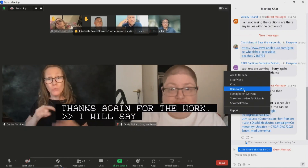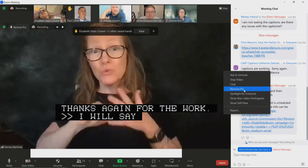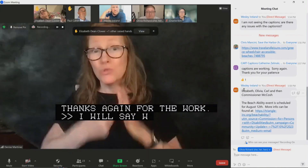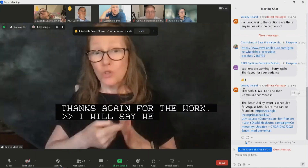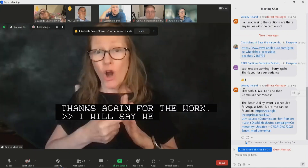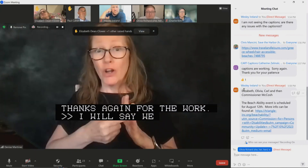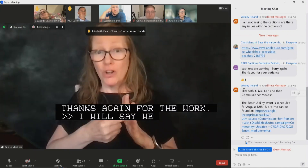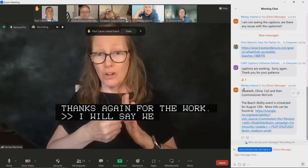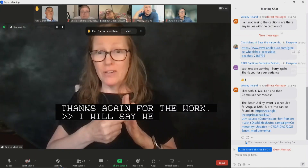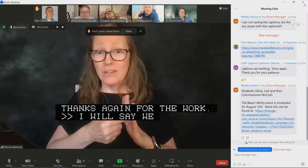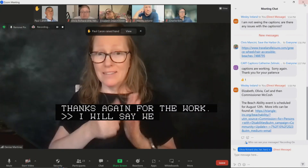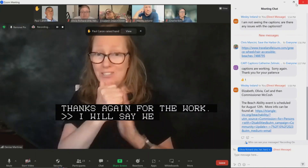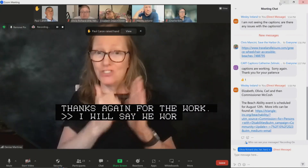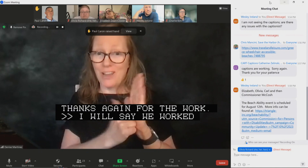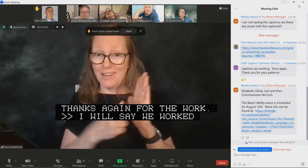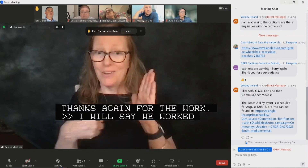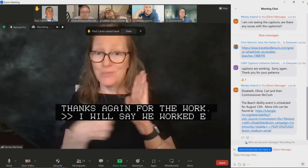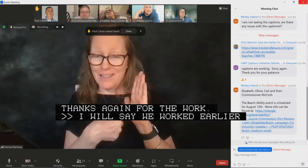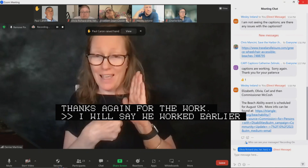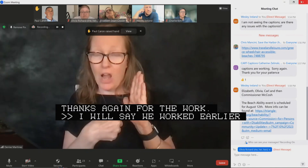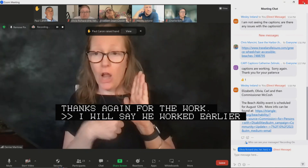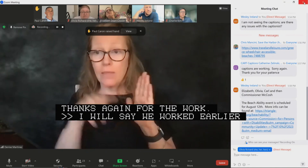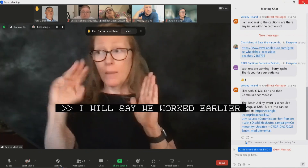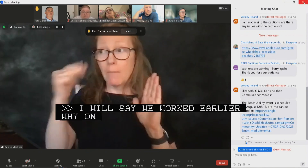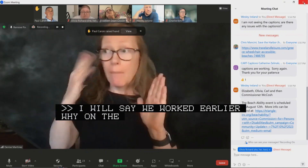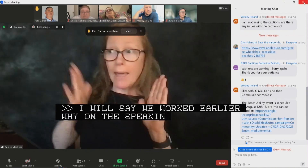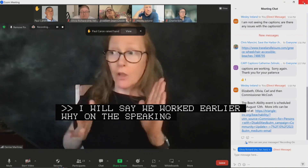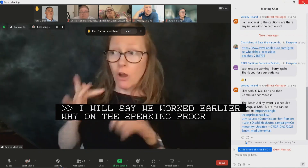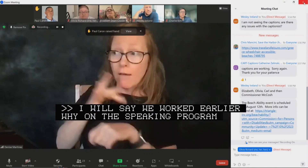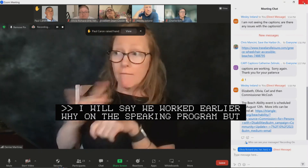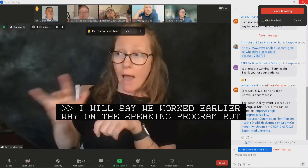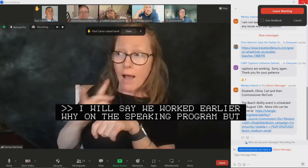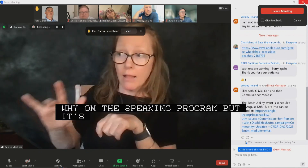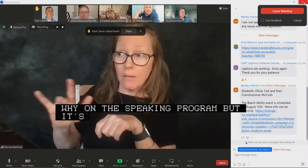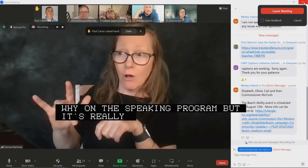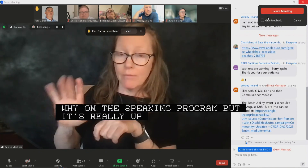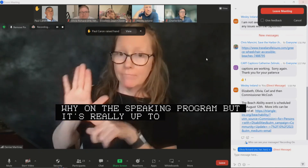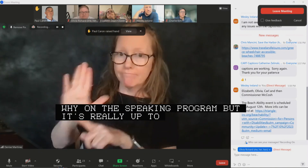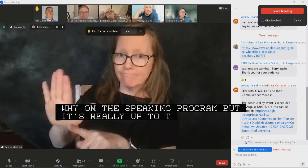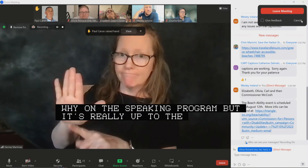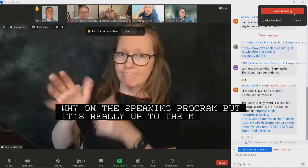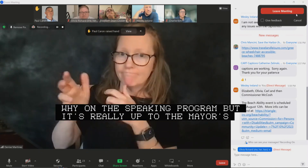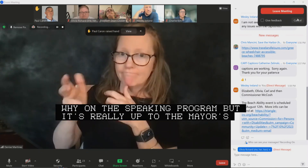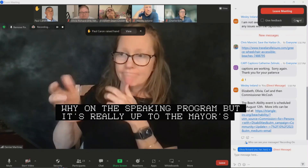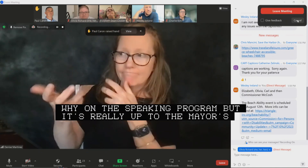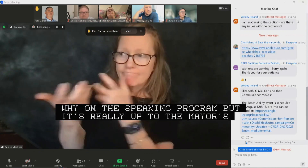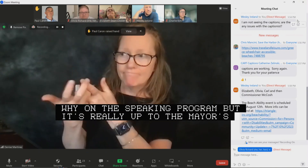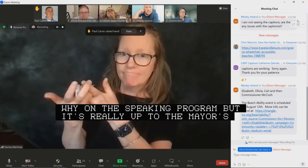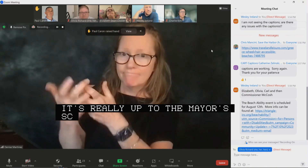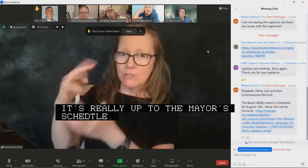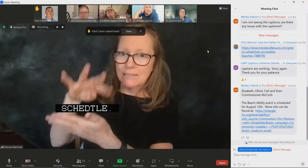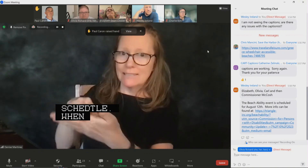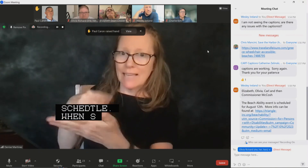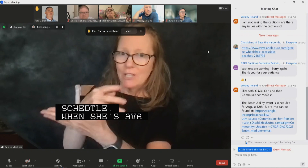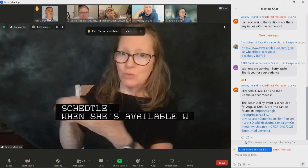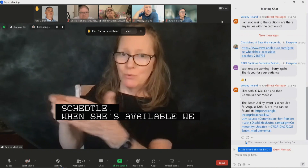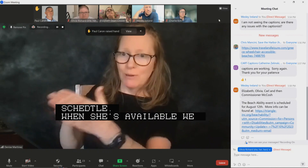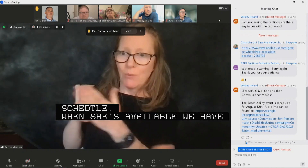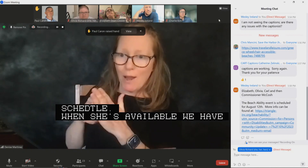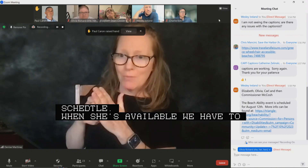schedule. And when she's available, we have to, you know, meet her schedule requirements, because